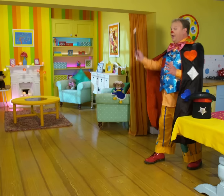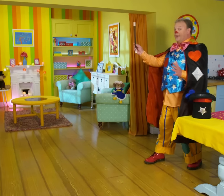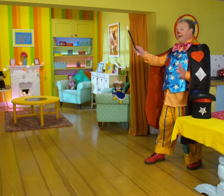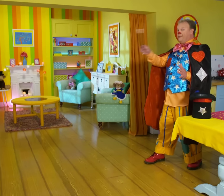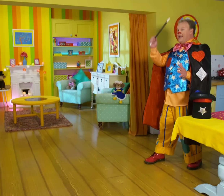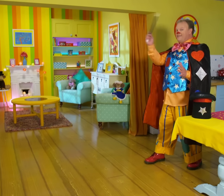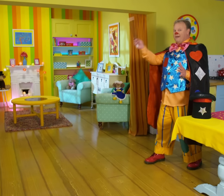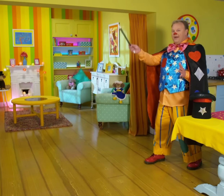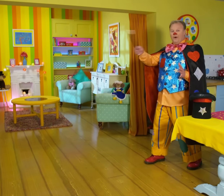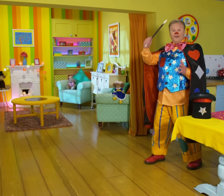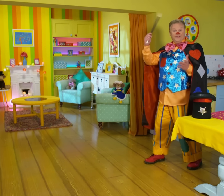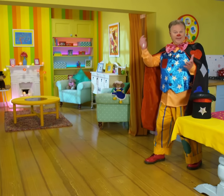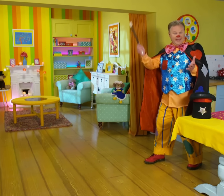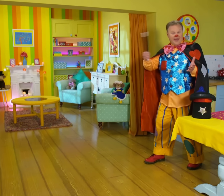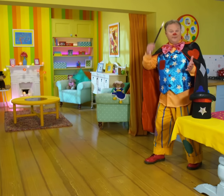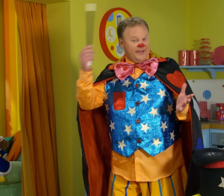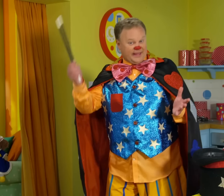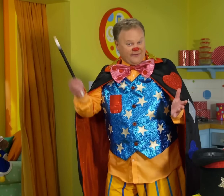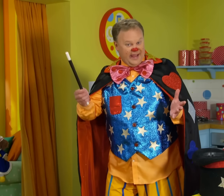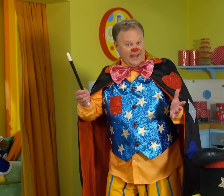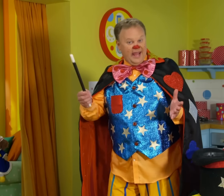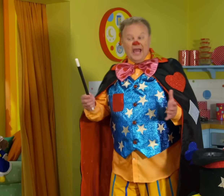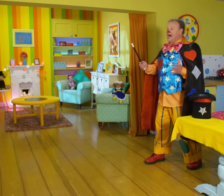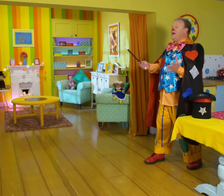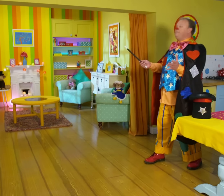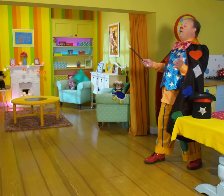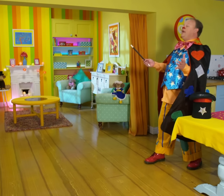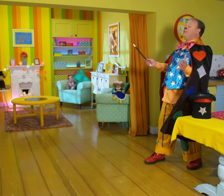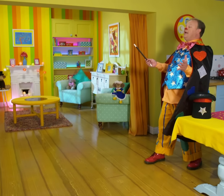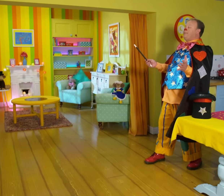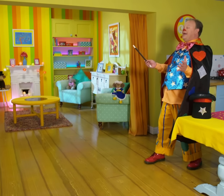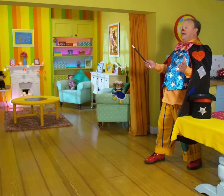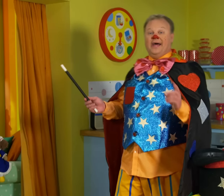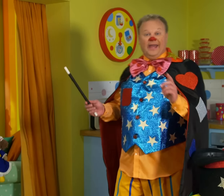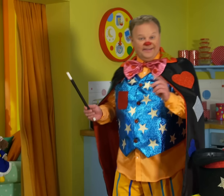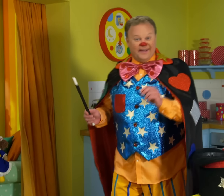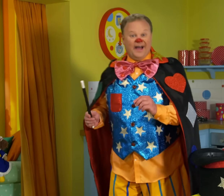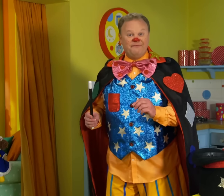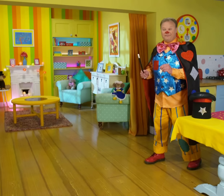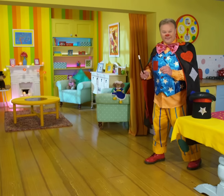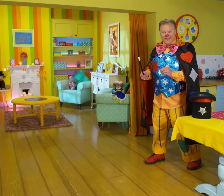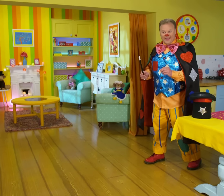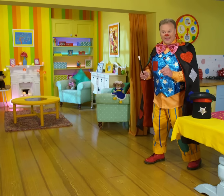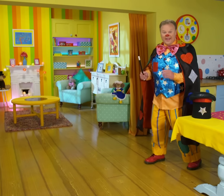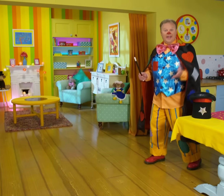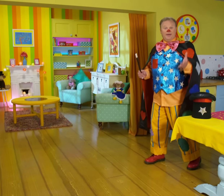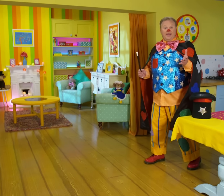When I wave my wand and count to three, Aunt Polly will appear in time for tea. Here we go!